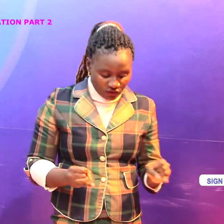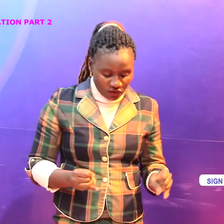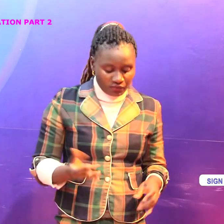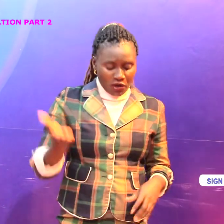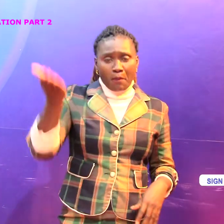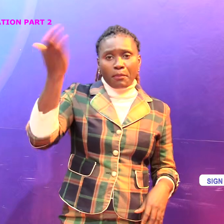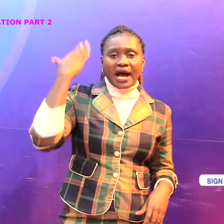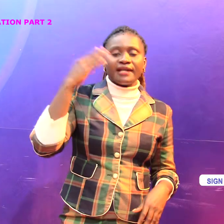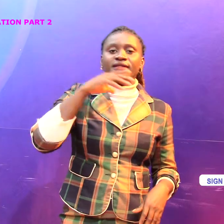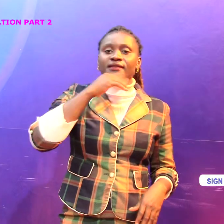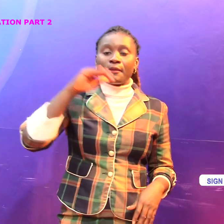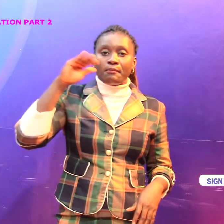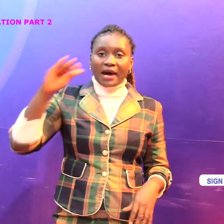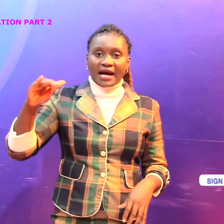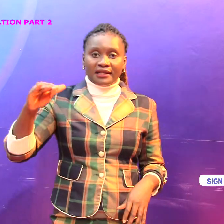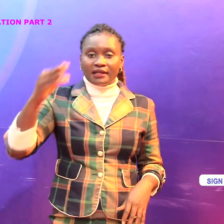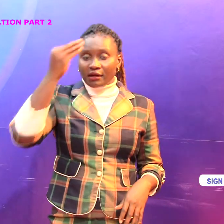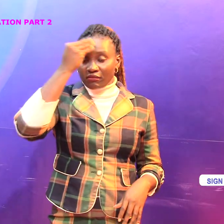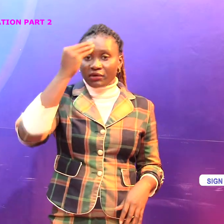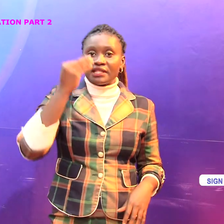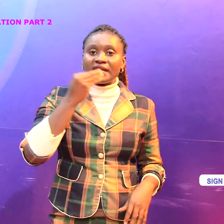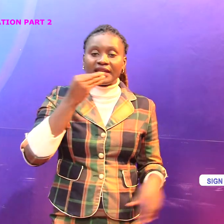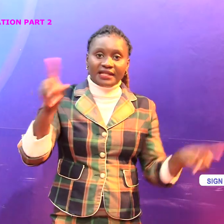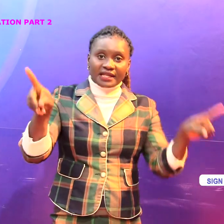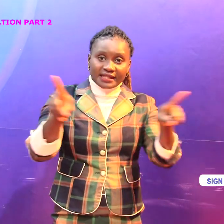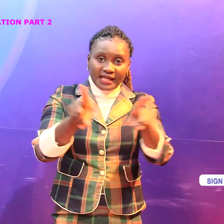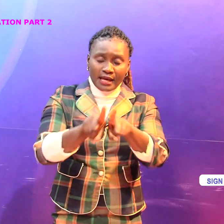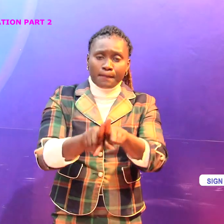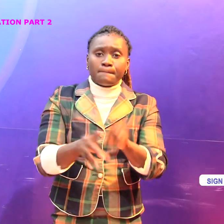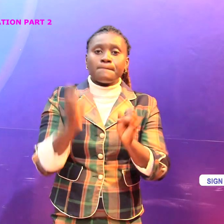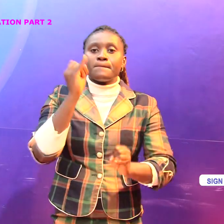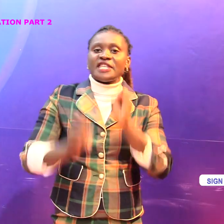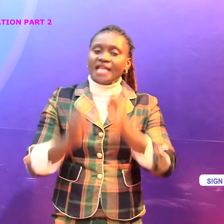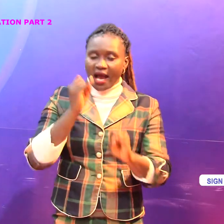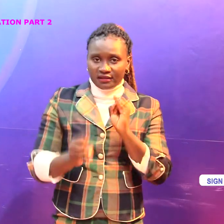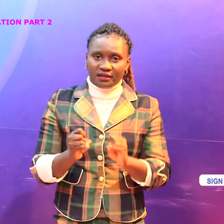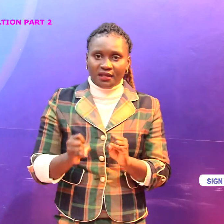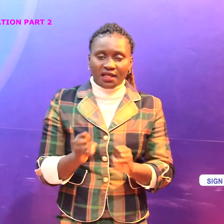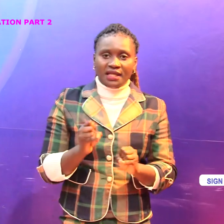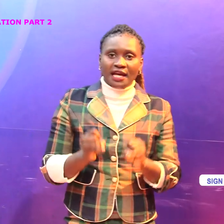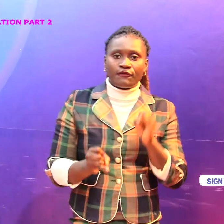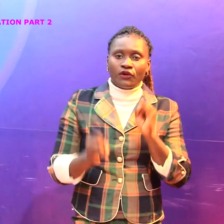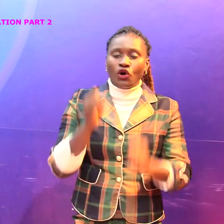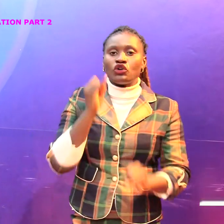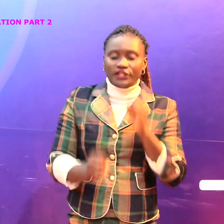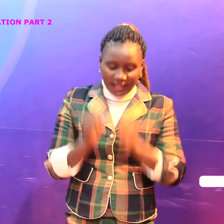So past man pretend, same judge. This sign for